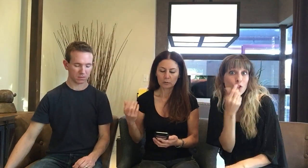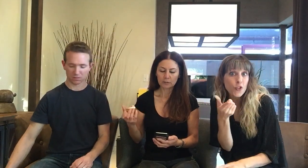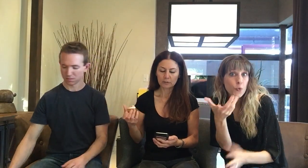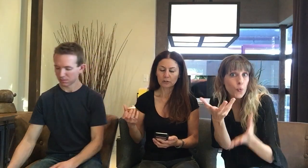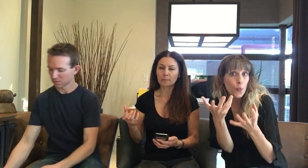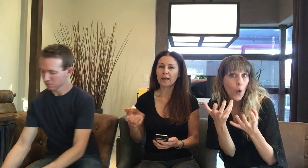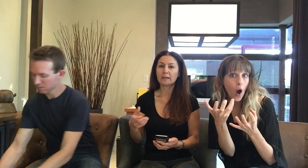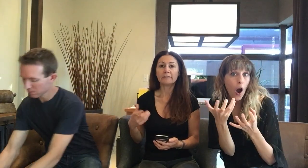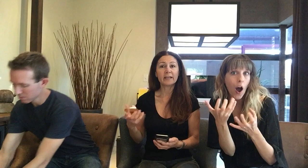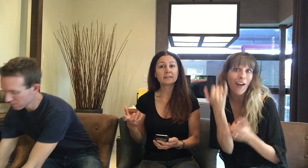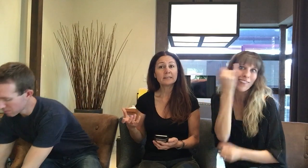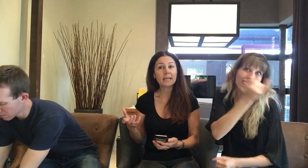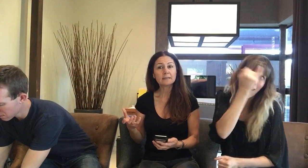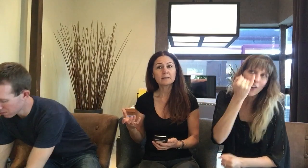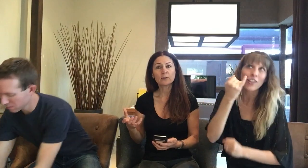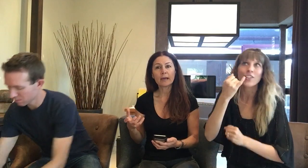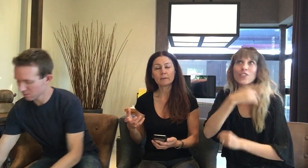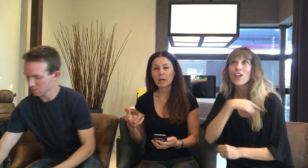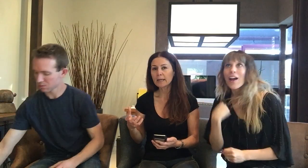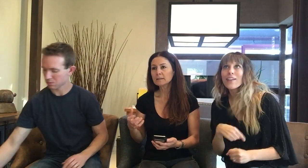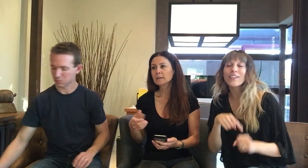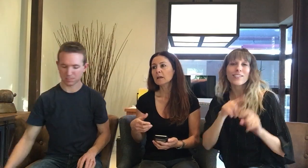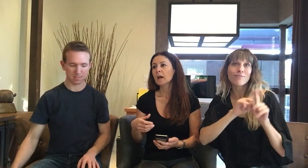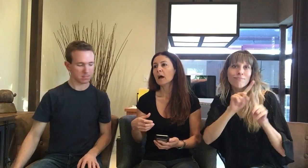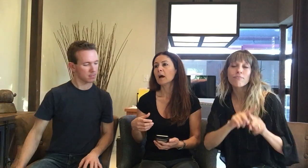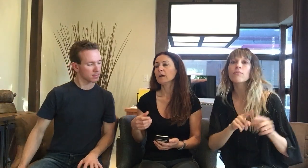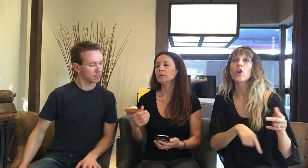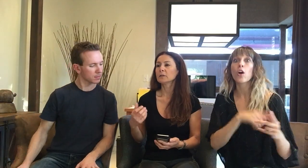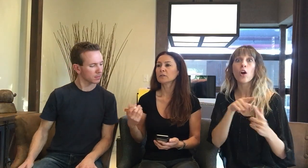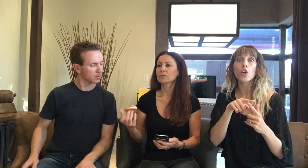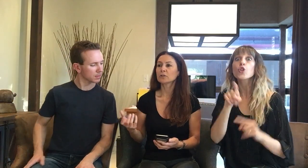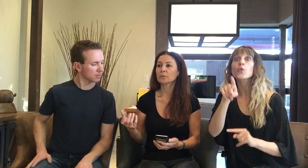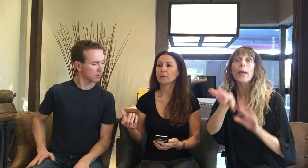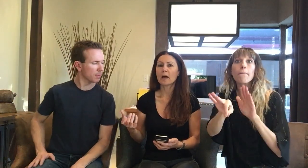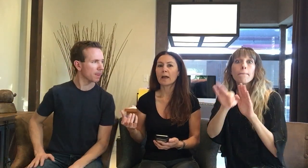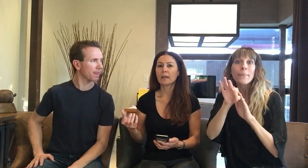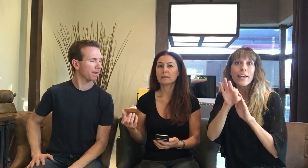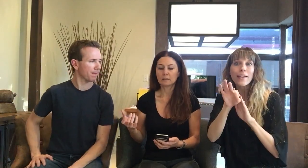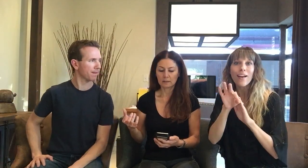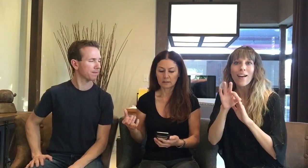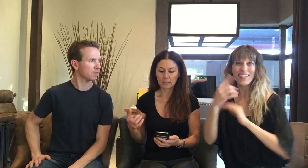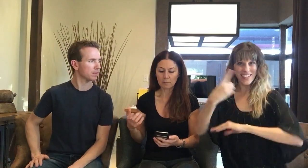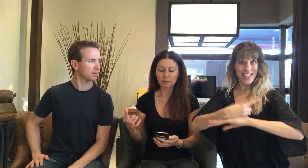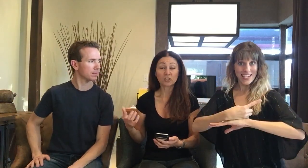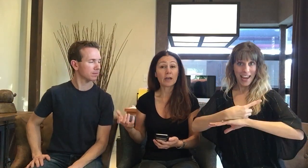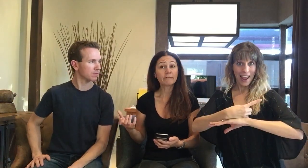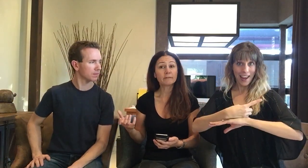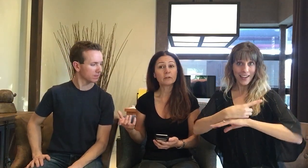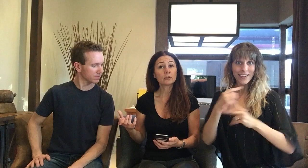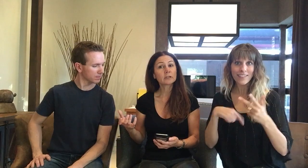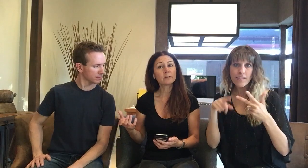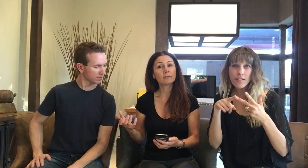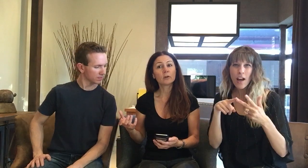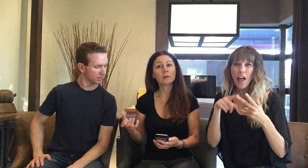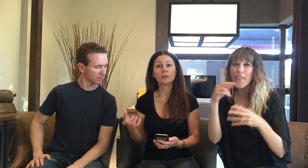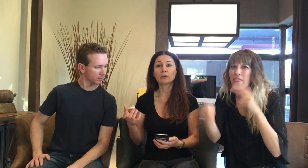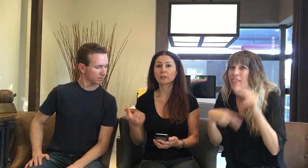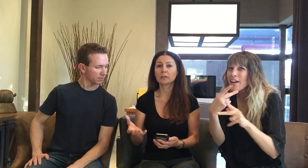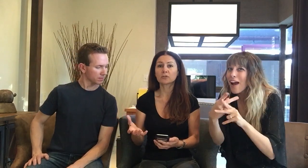can search by an event date that you have in mind. You can search by the type of chef you're looking for, whether you're looking